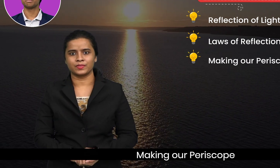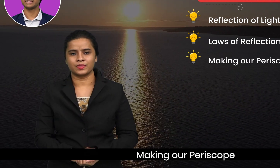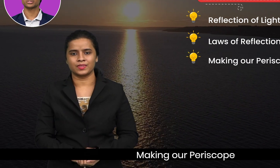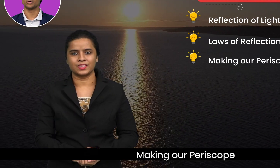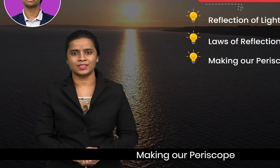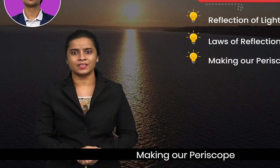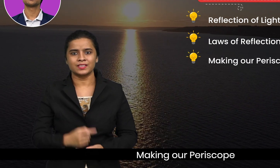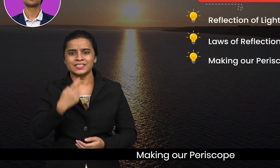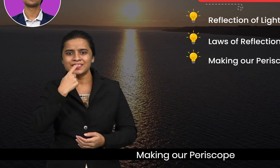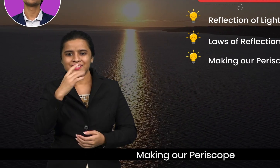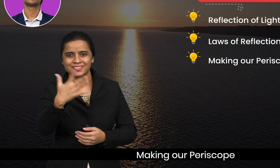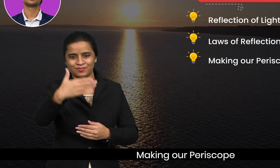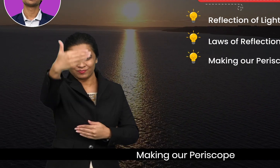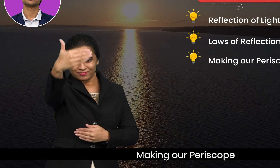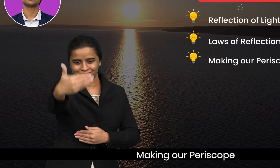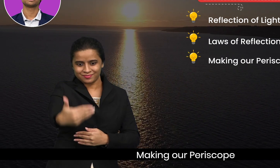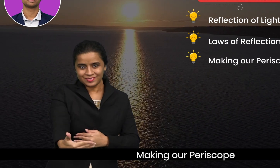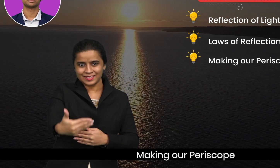making our periscope,